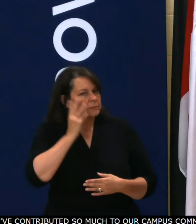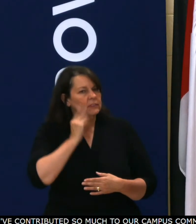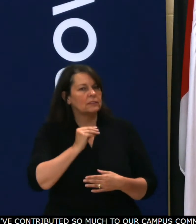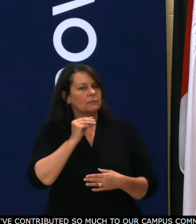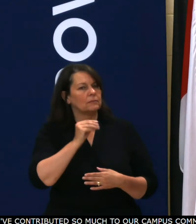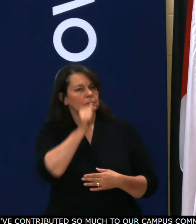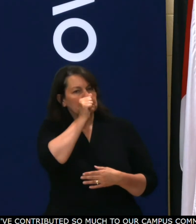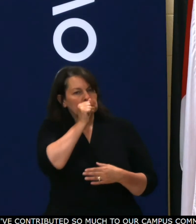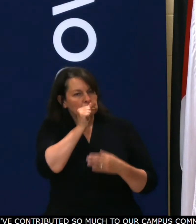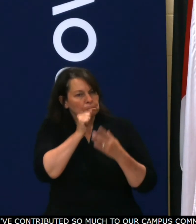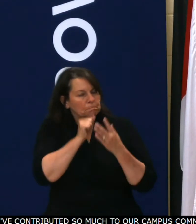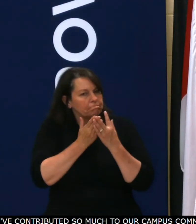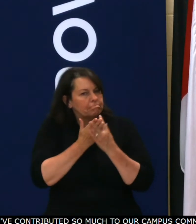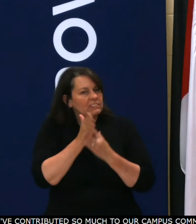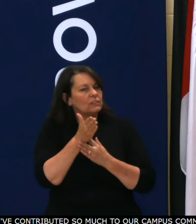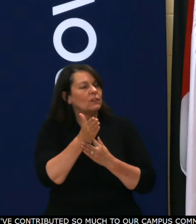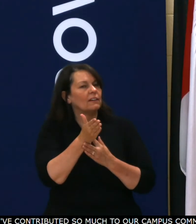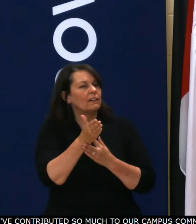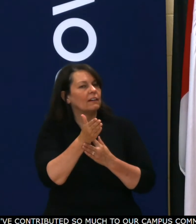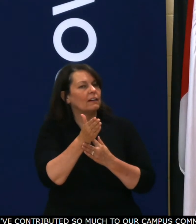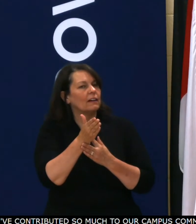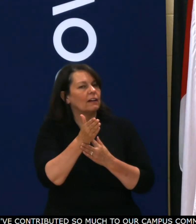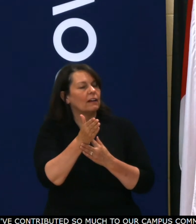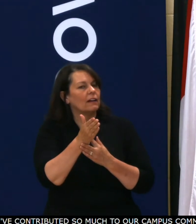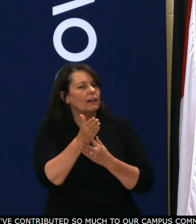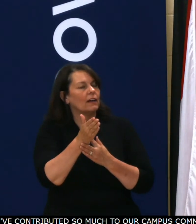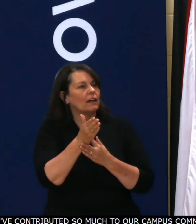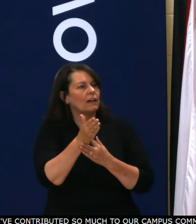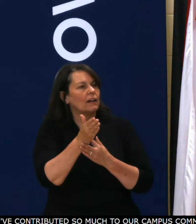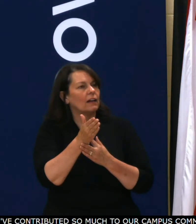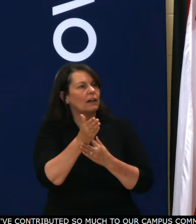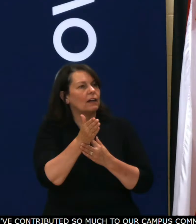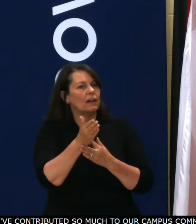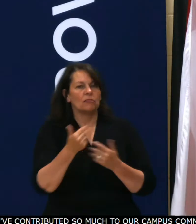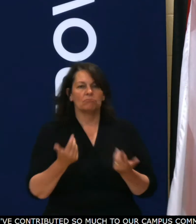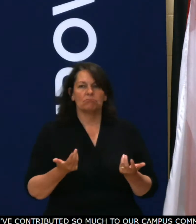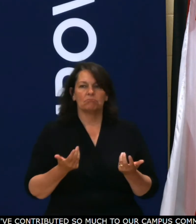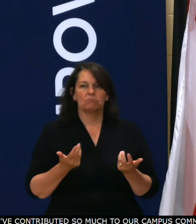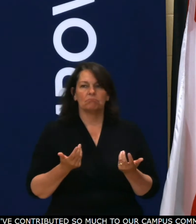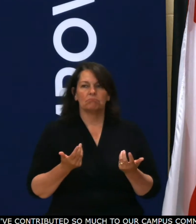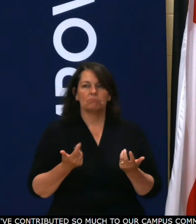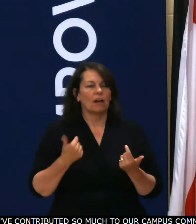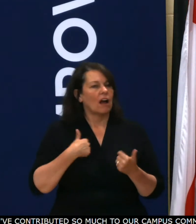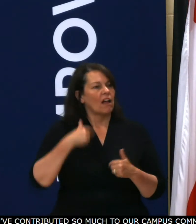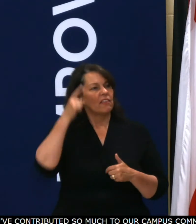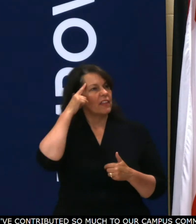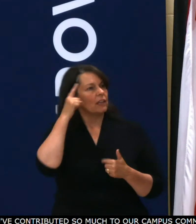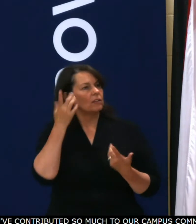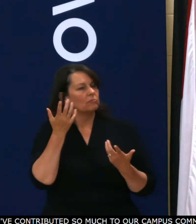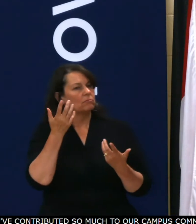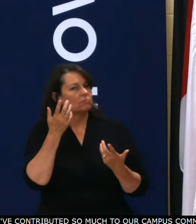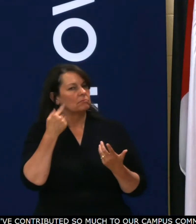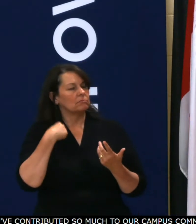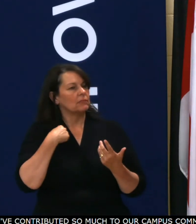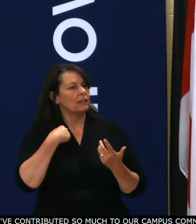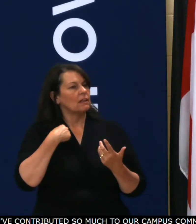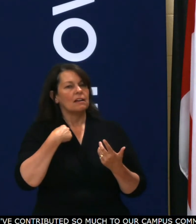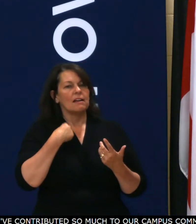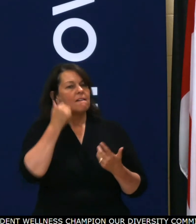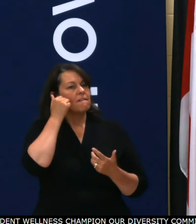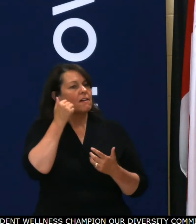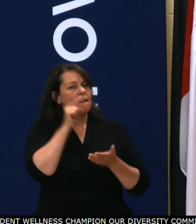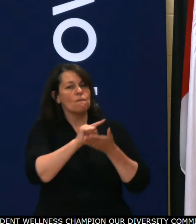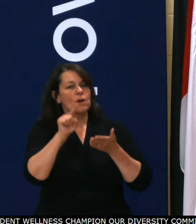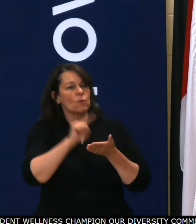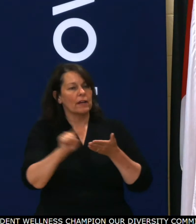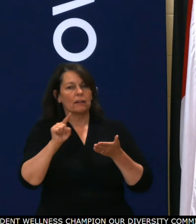resilience, I think about the simple thing, which is walking around the campus and seeing Hartwell every week,